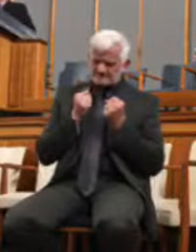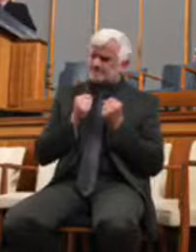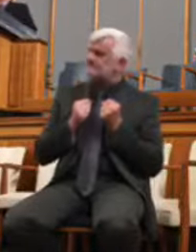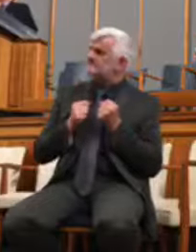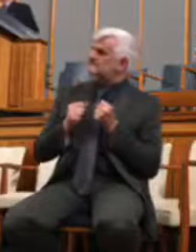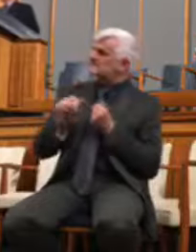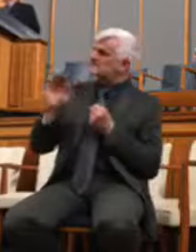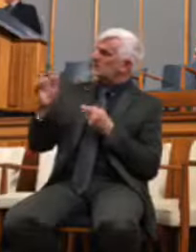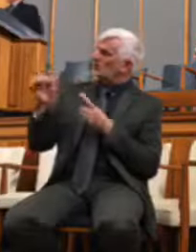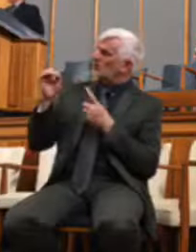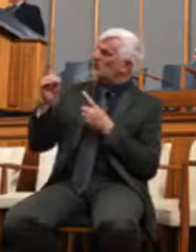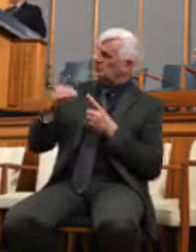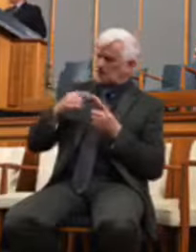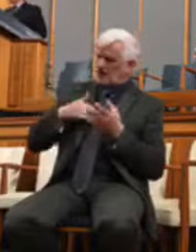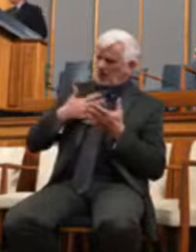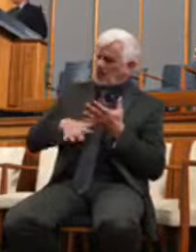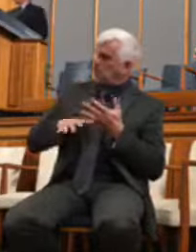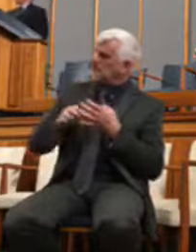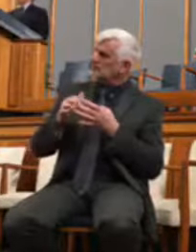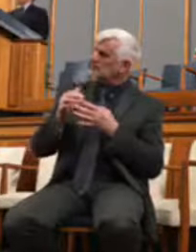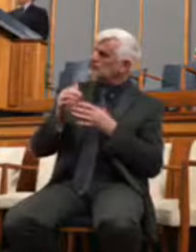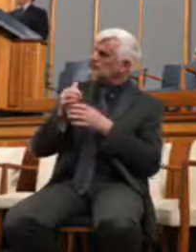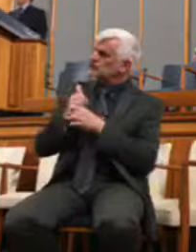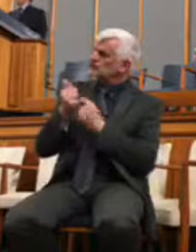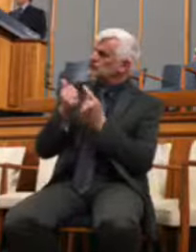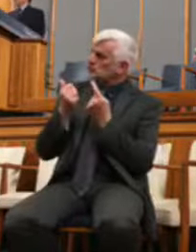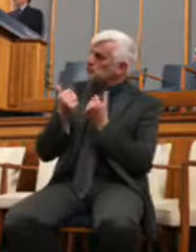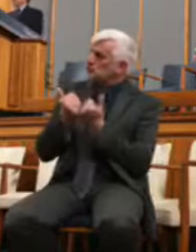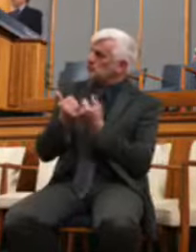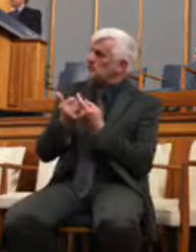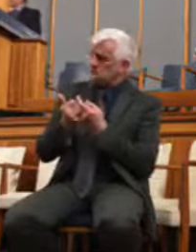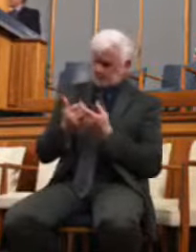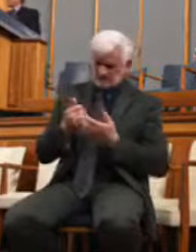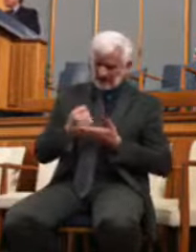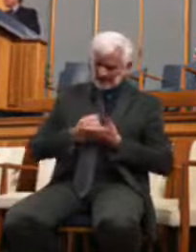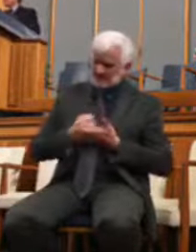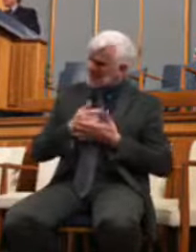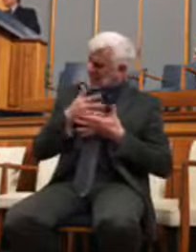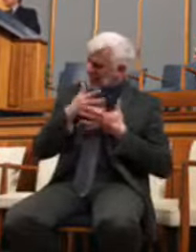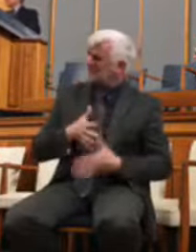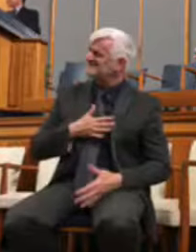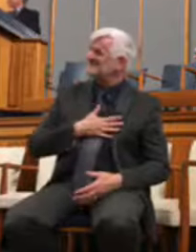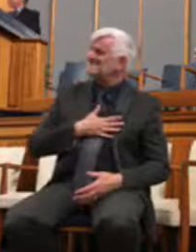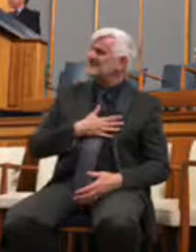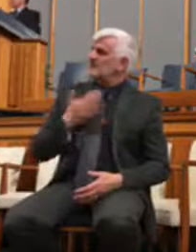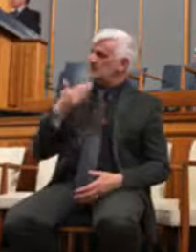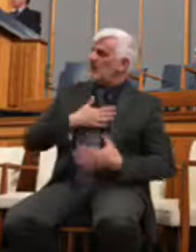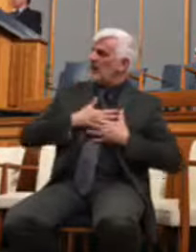good. I abhor my sin. I do not love it anymore.